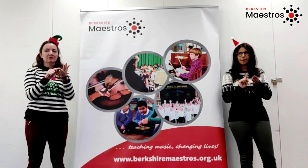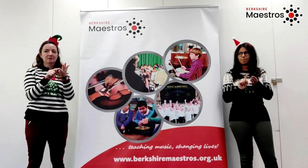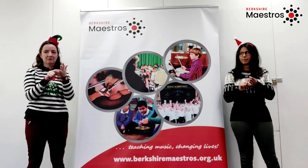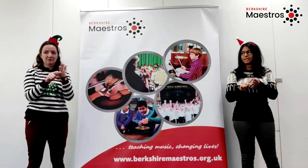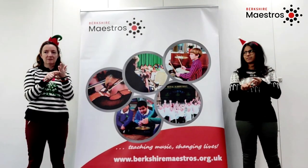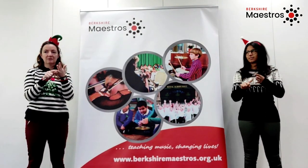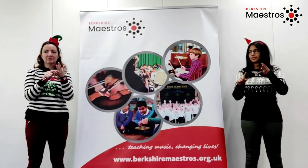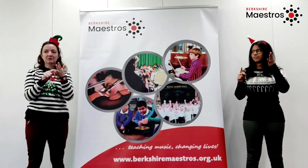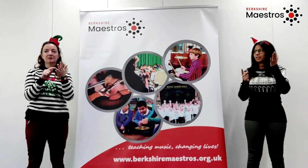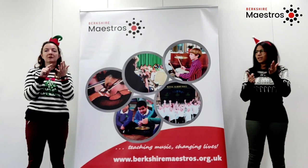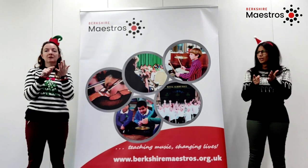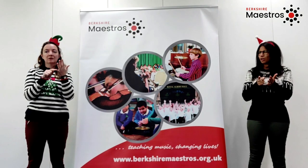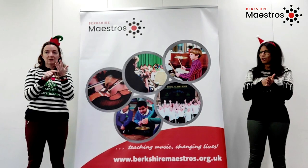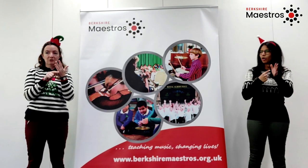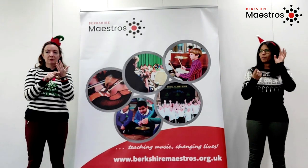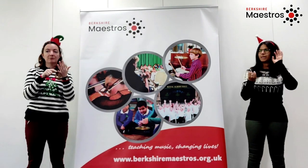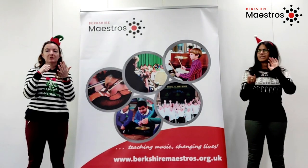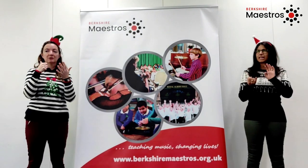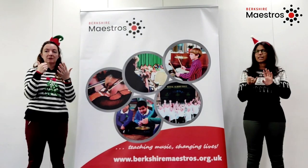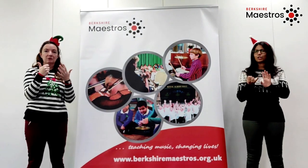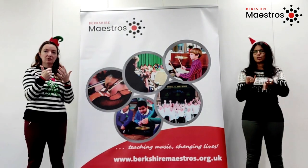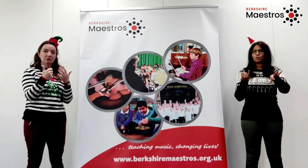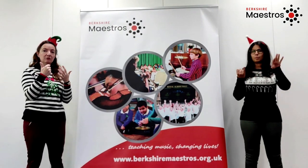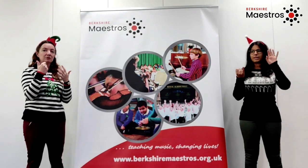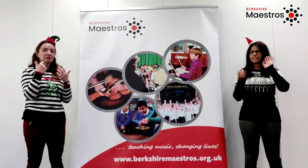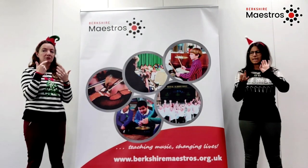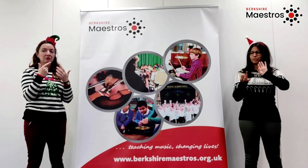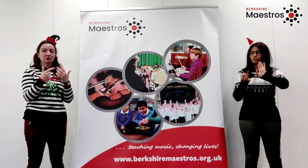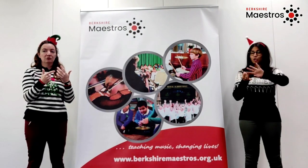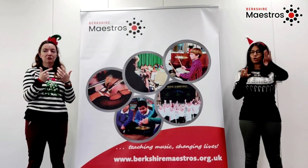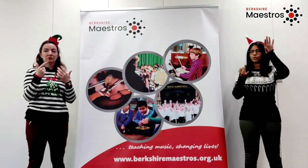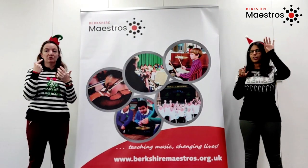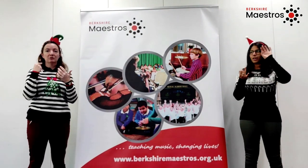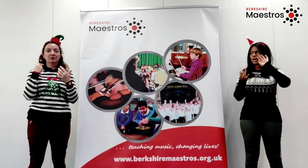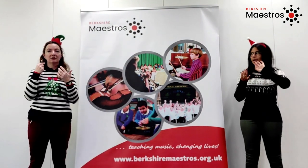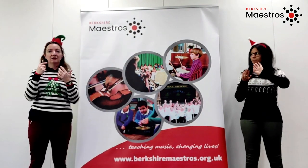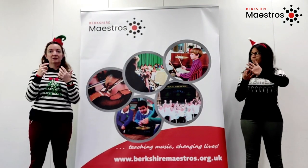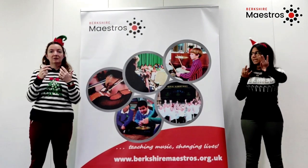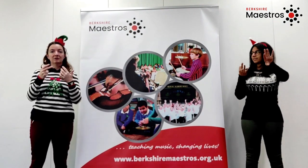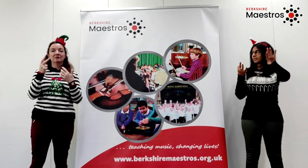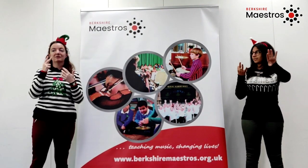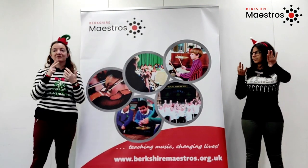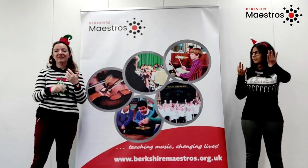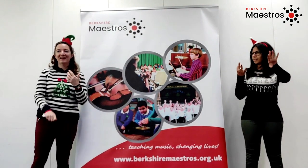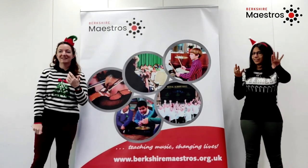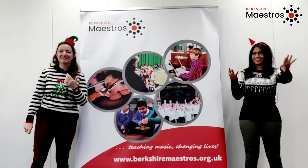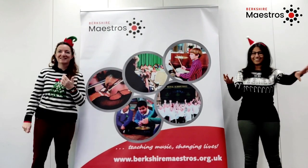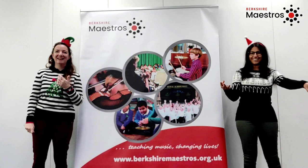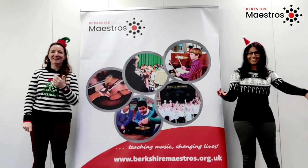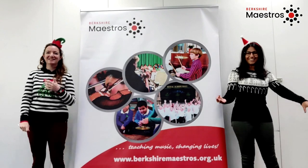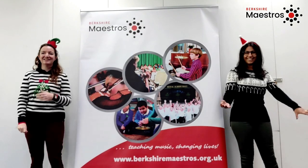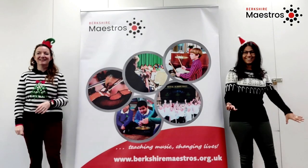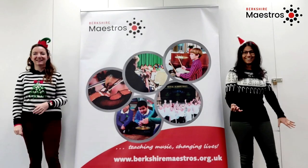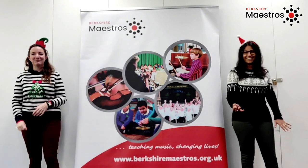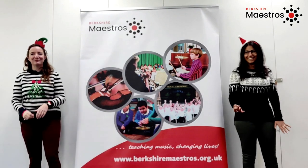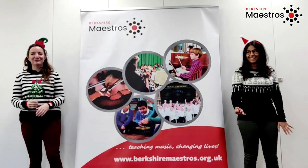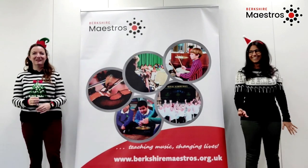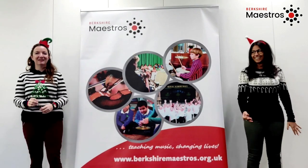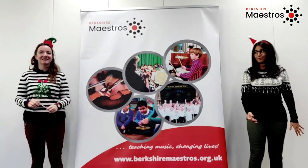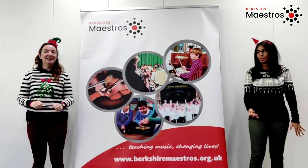and Blitzen, Comet and Cupid and Donner and Blitzen. Fantastic! Brilliant! I'm so